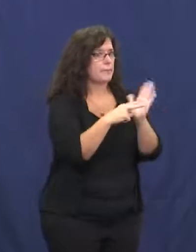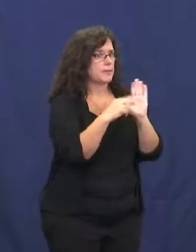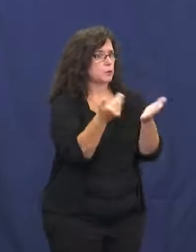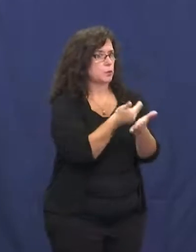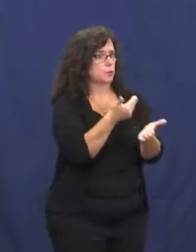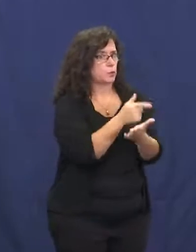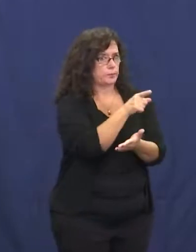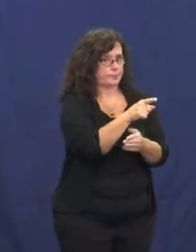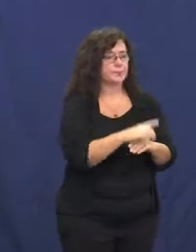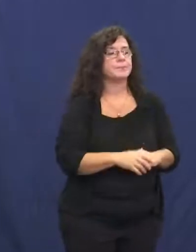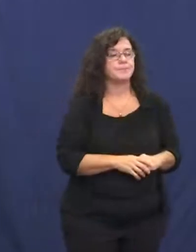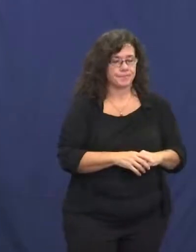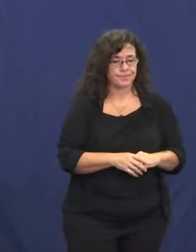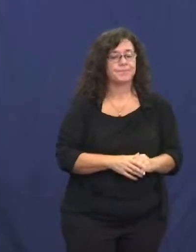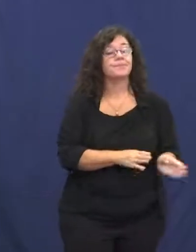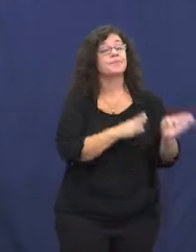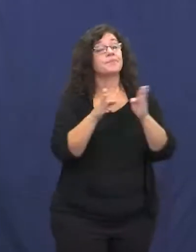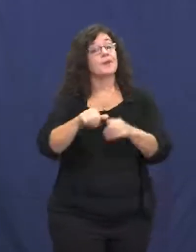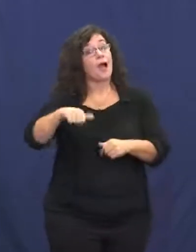to